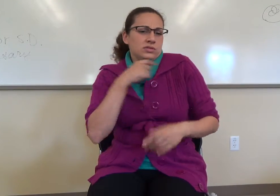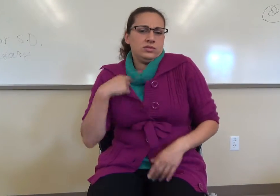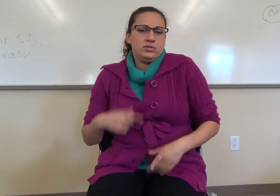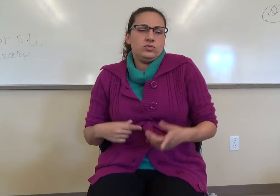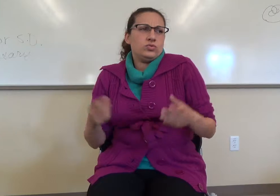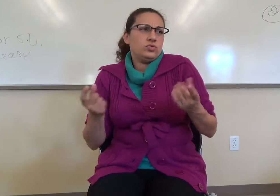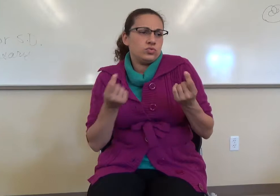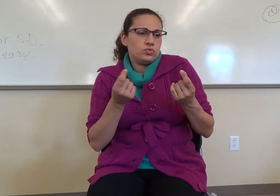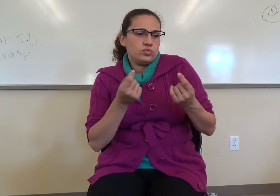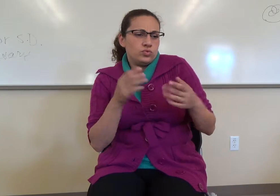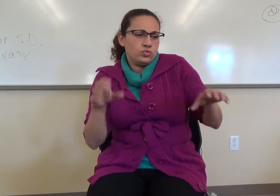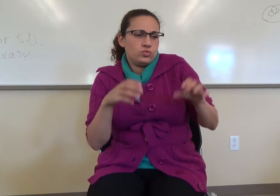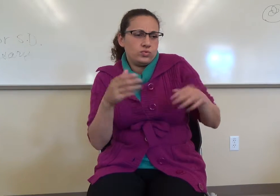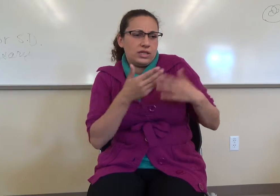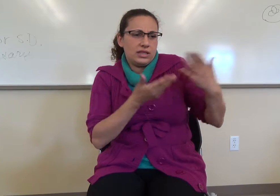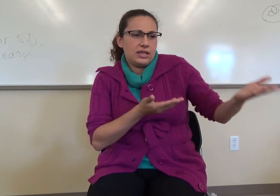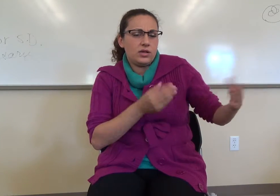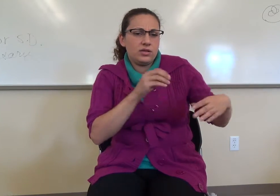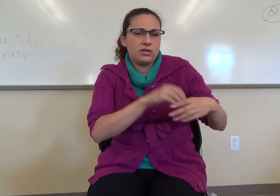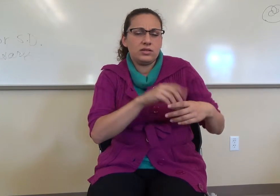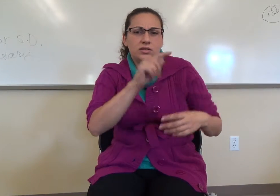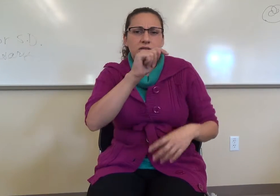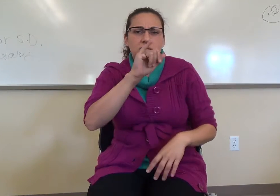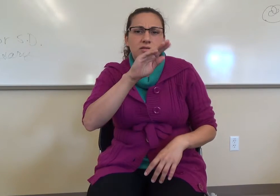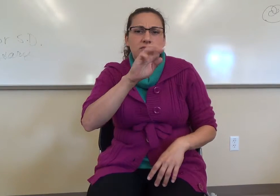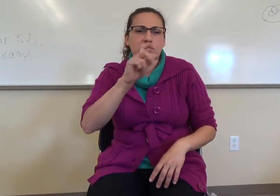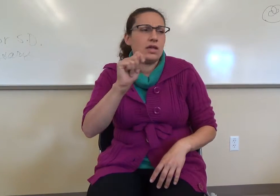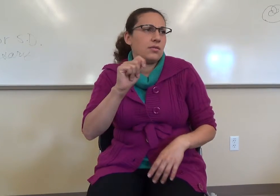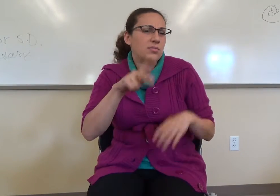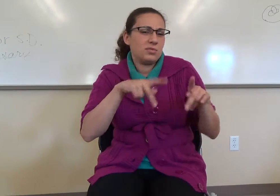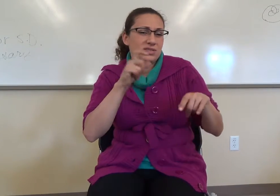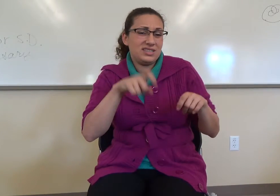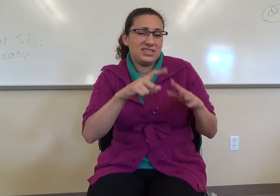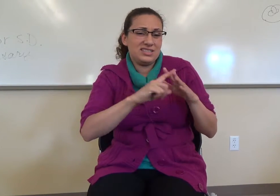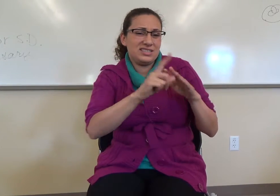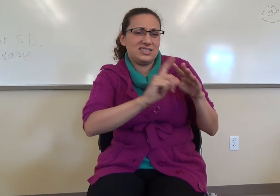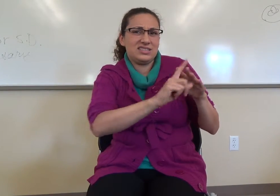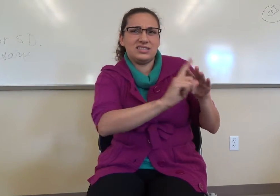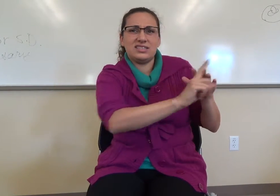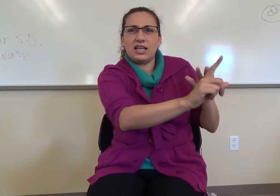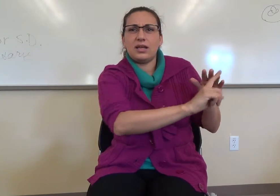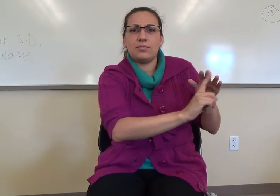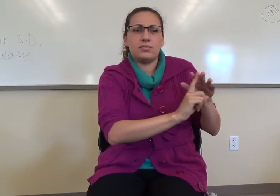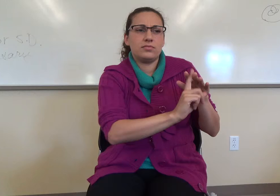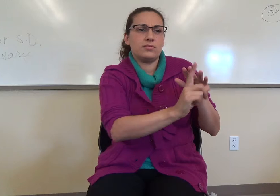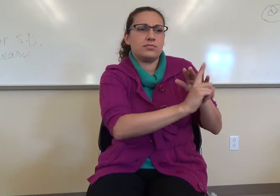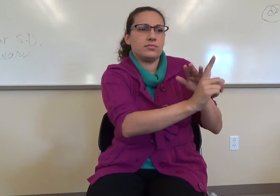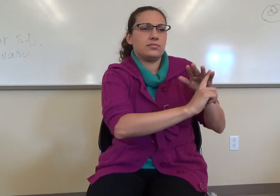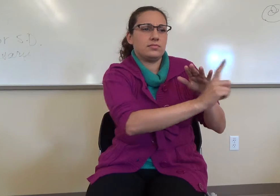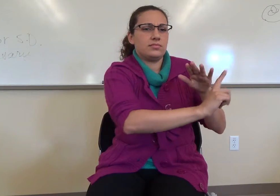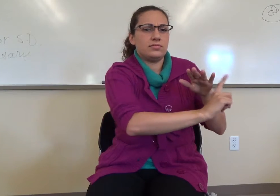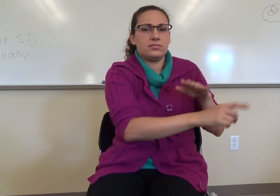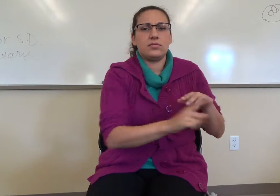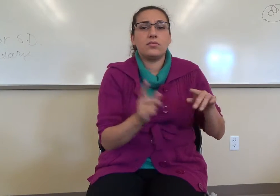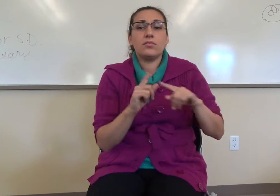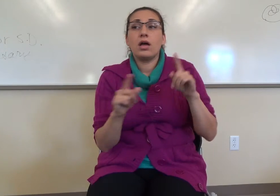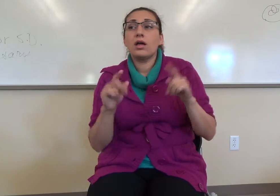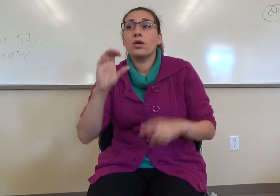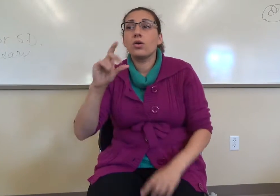Tibet that people feel they need to escape it? Now, but here's a clue.